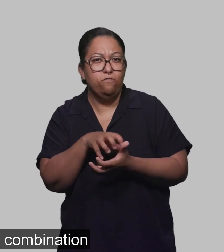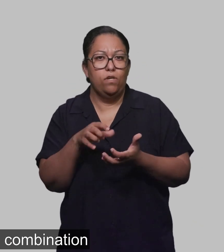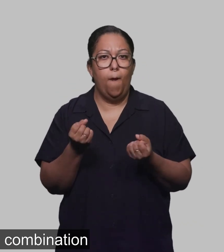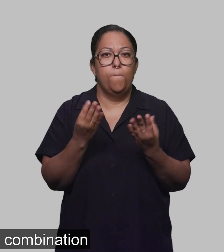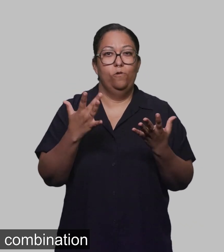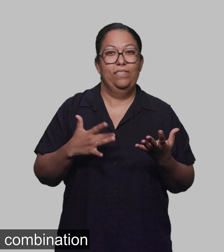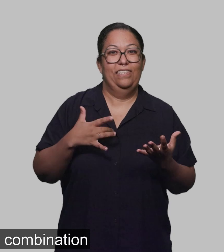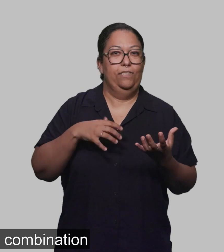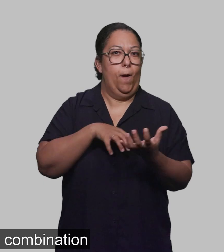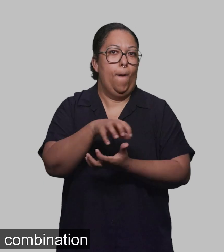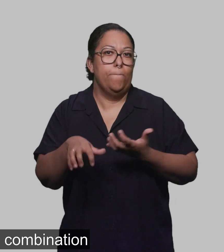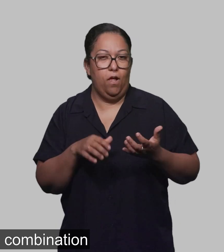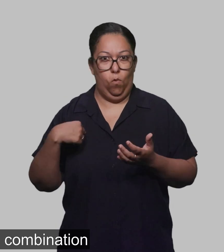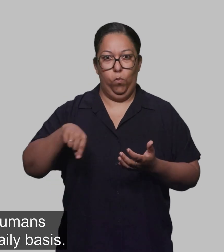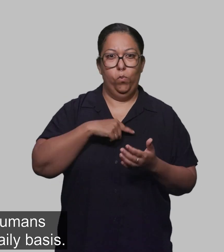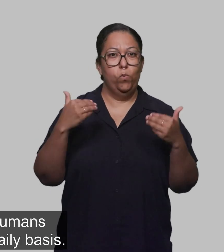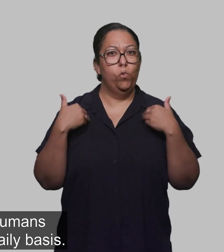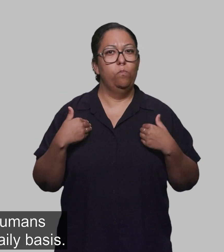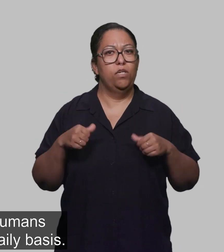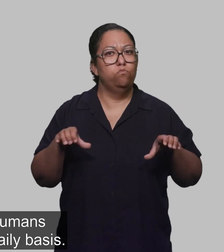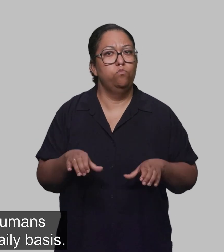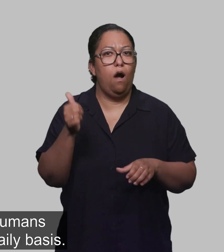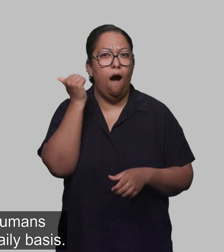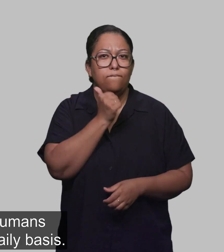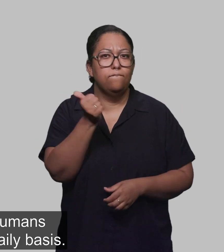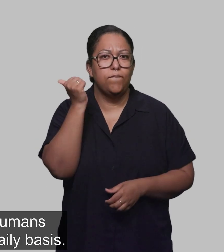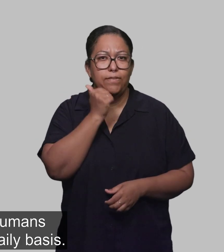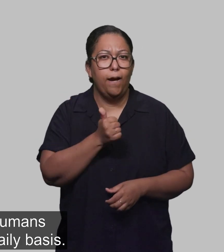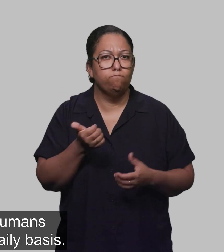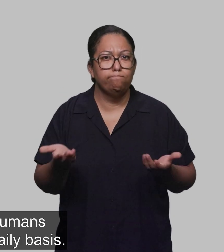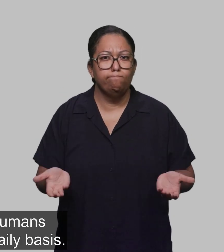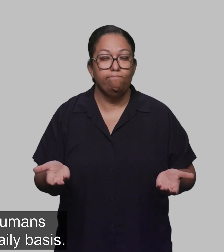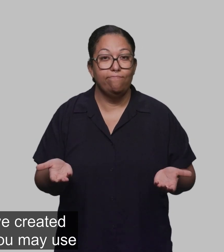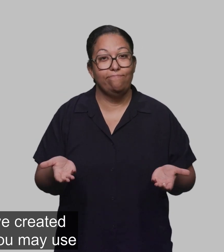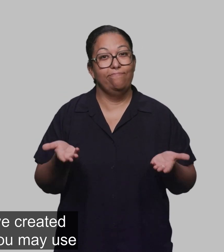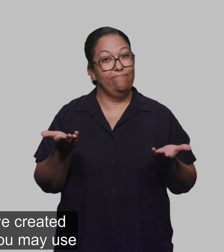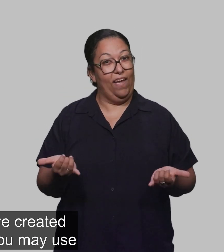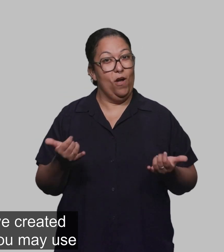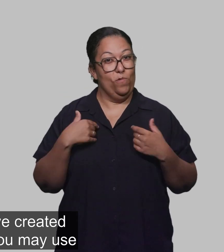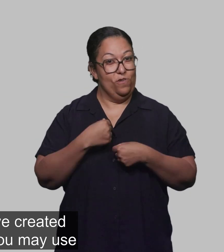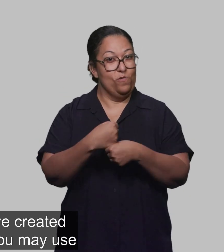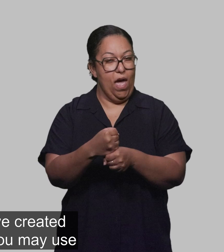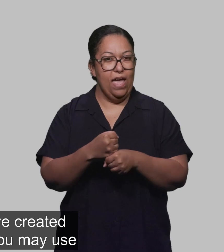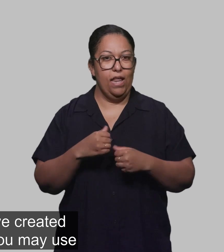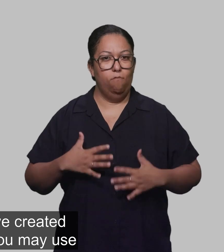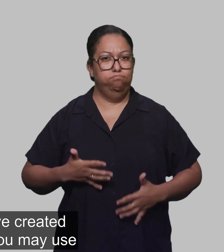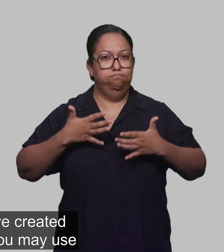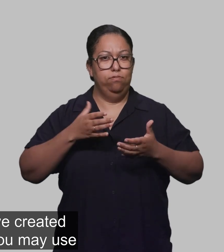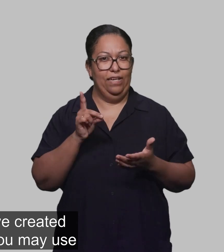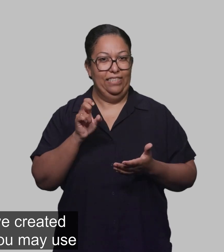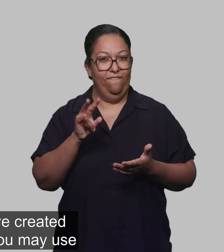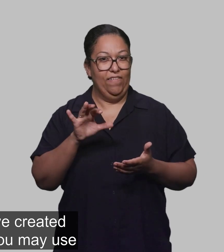the multisensorial combination that we all humans perform on a daily basis. So we also have created